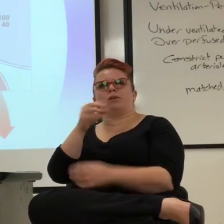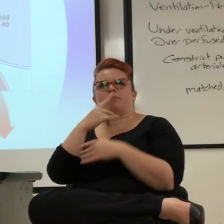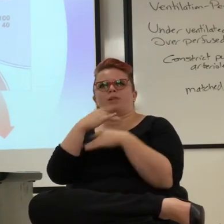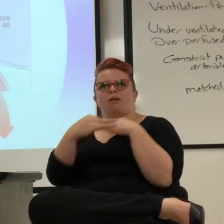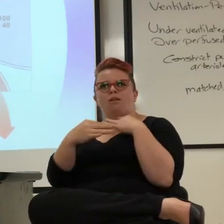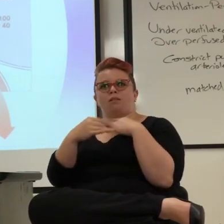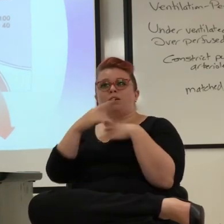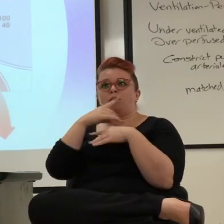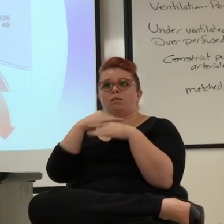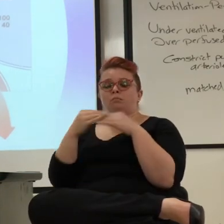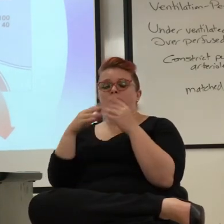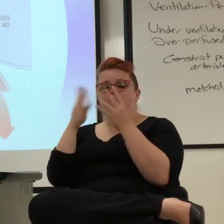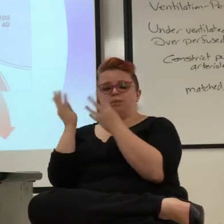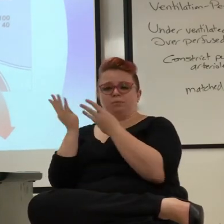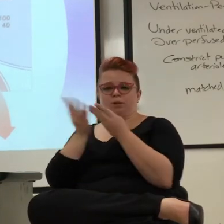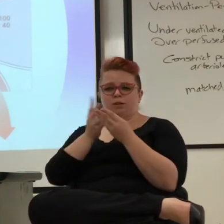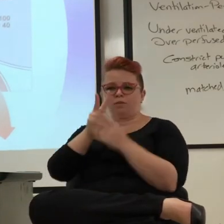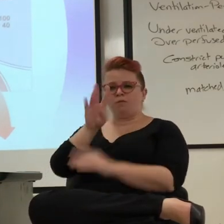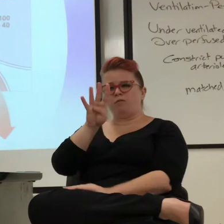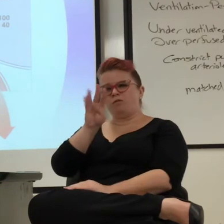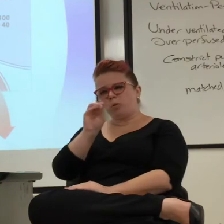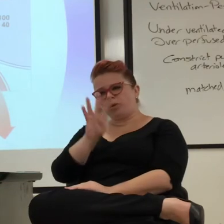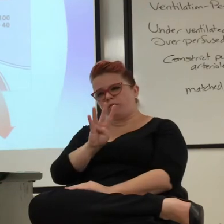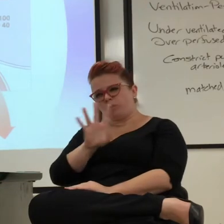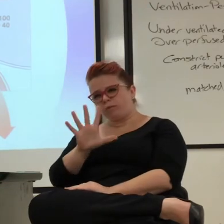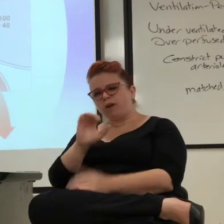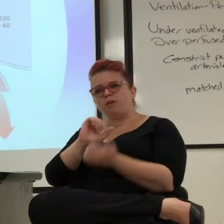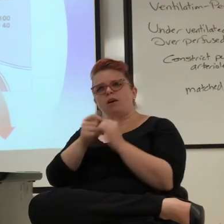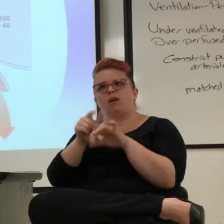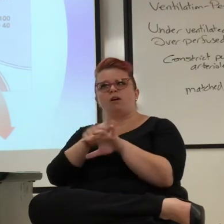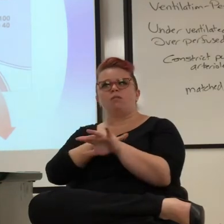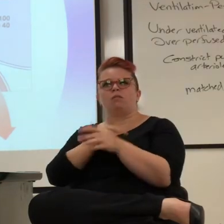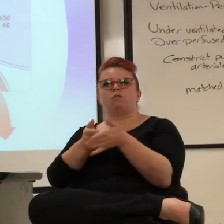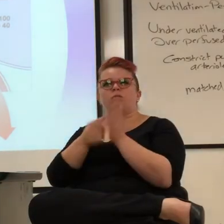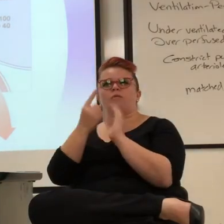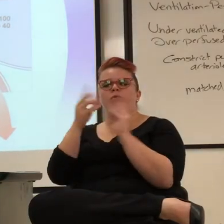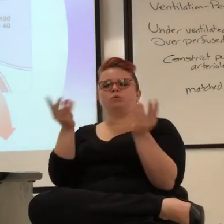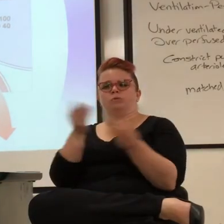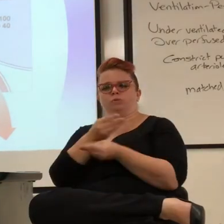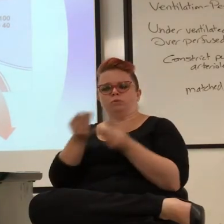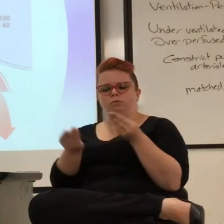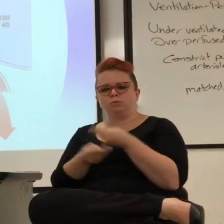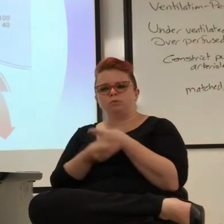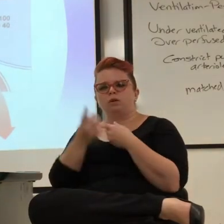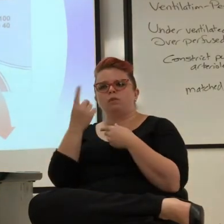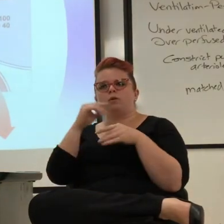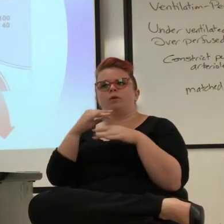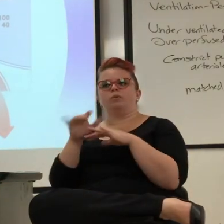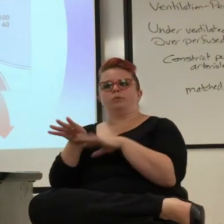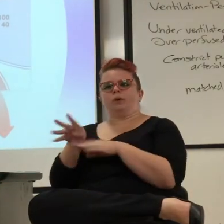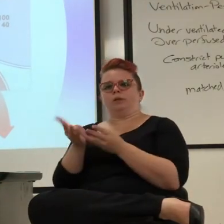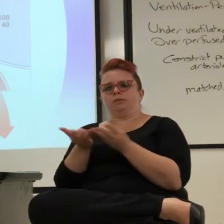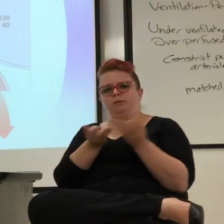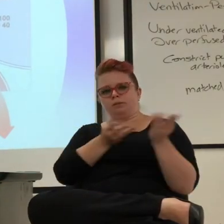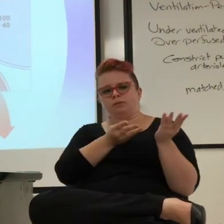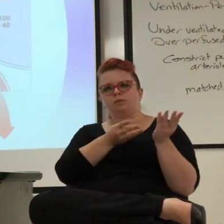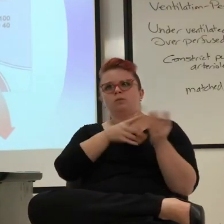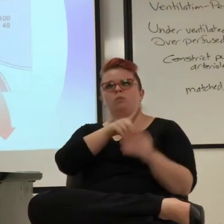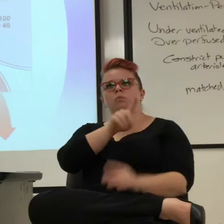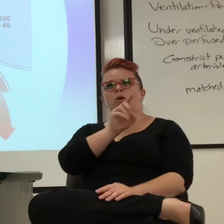in, 40, 45. How long does it take to make that exchange so it leaves